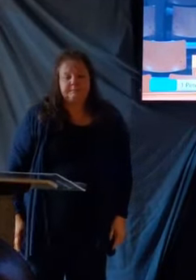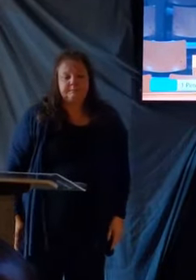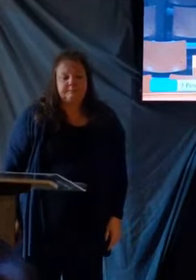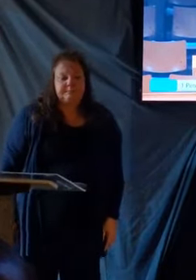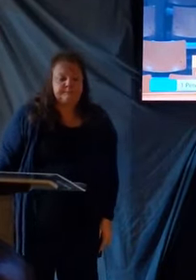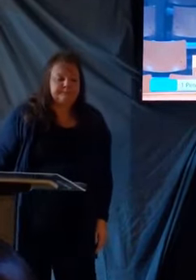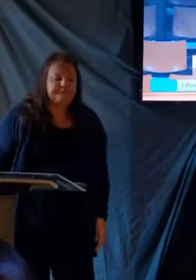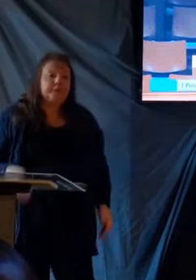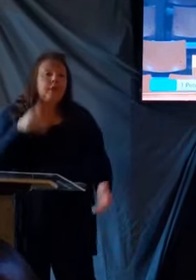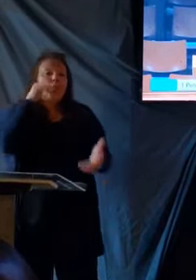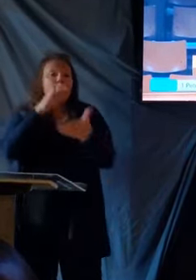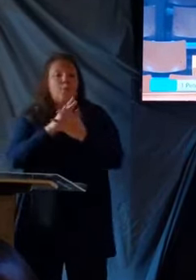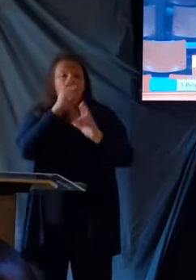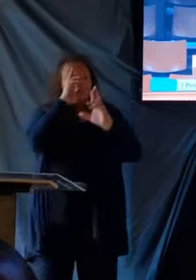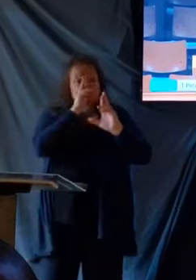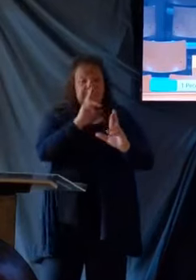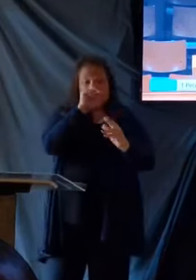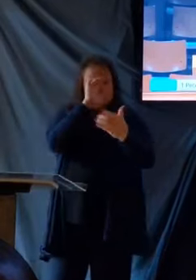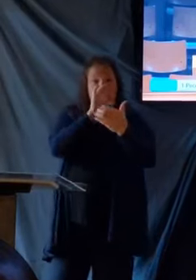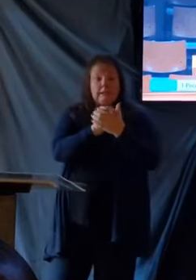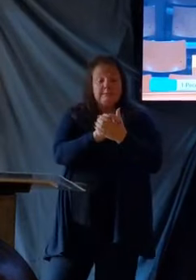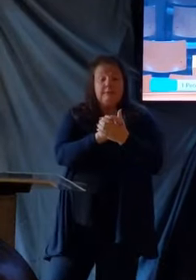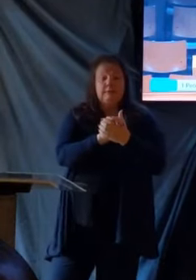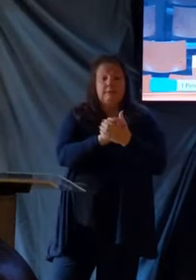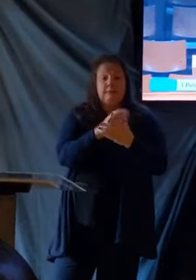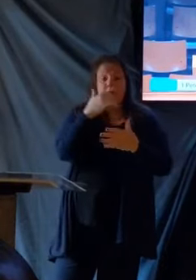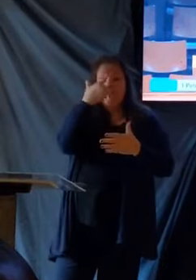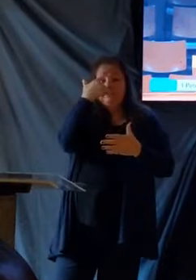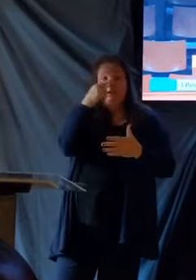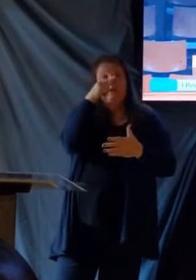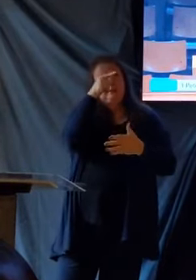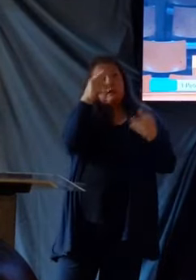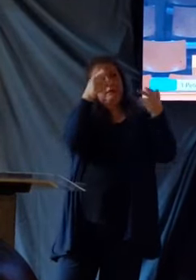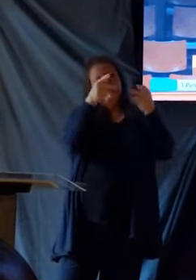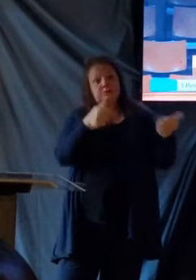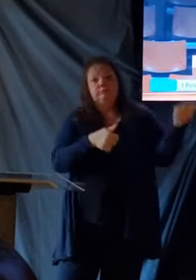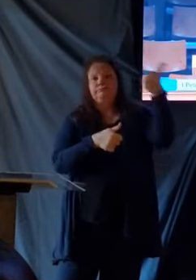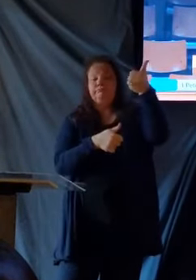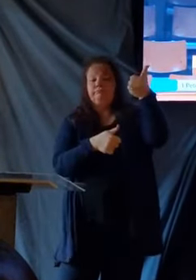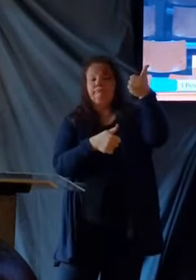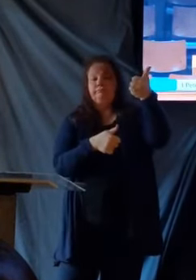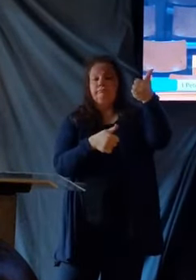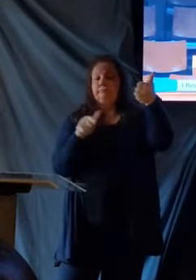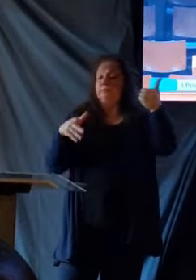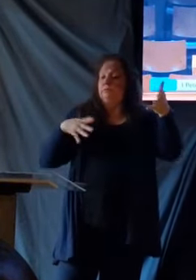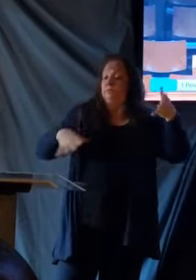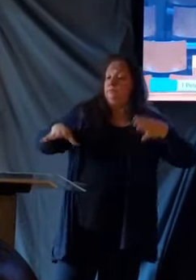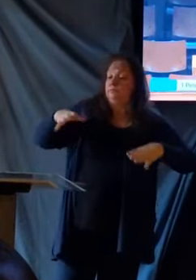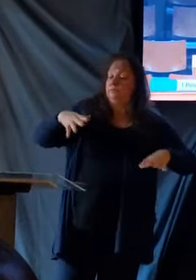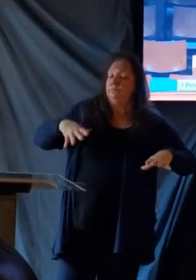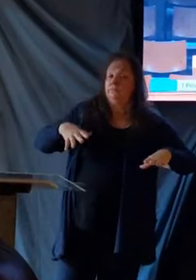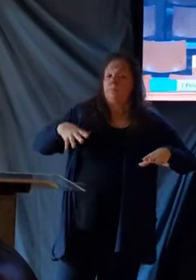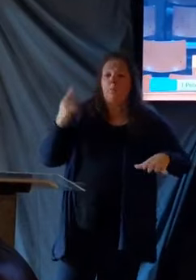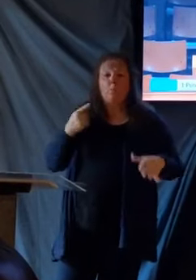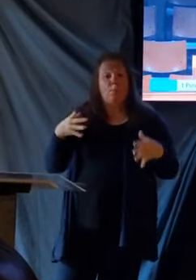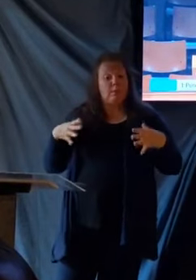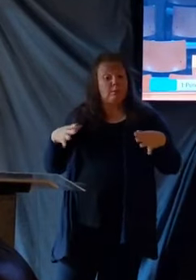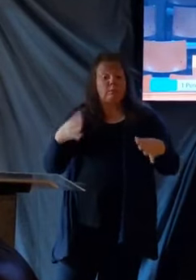So the wife respects her husband because he's in that position over. Your adornment must not be